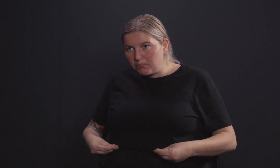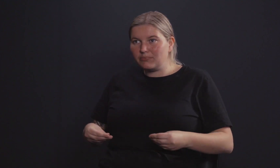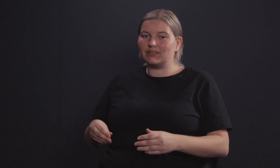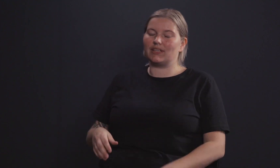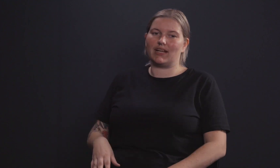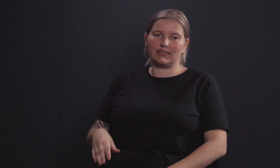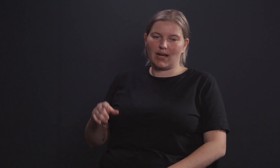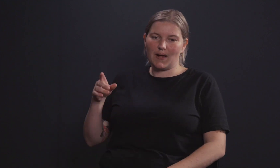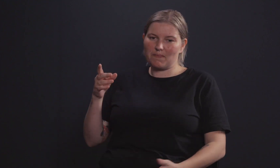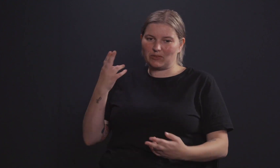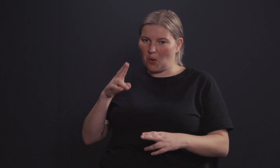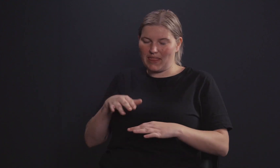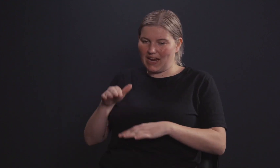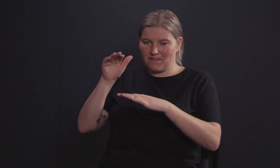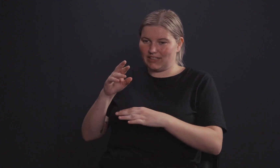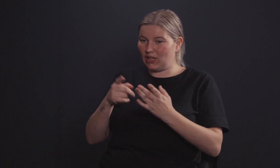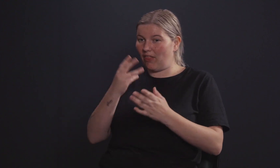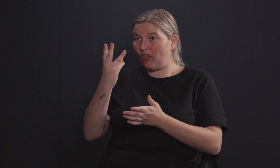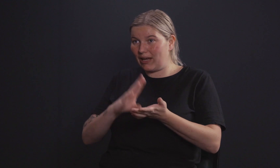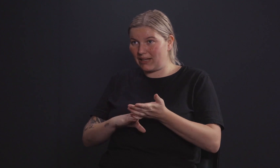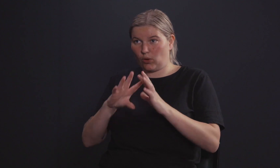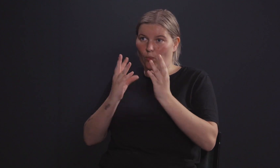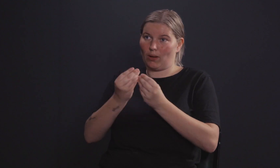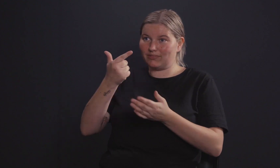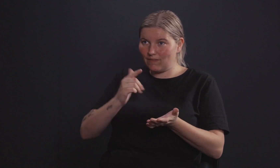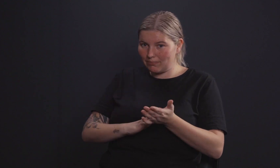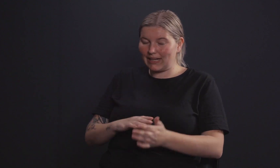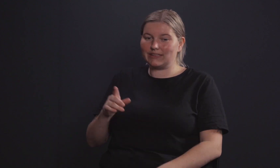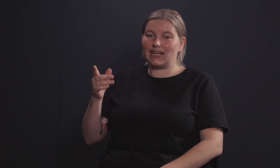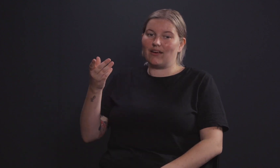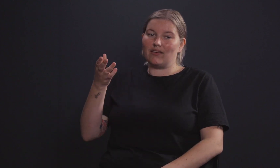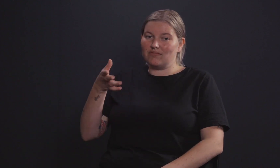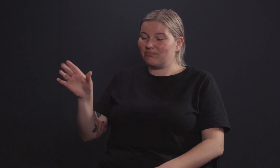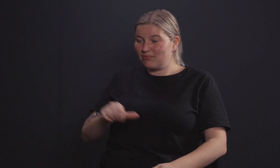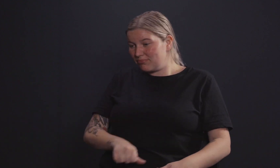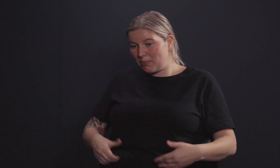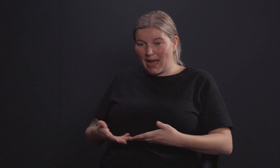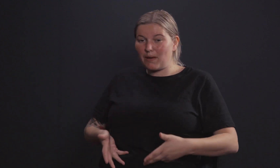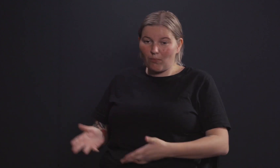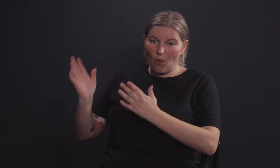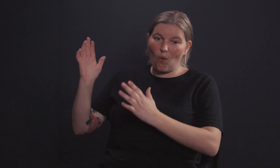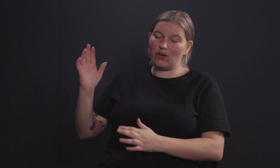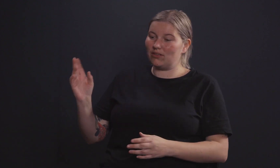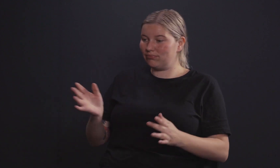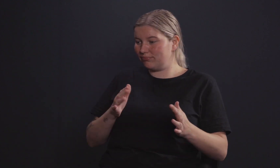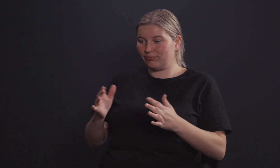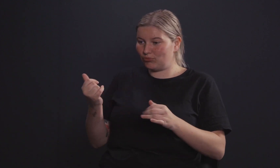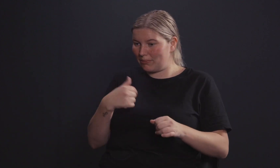collapsed. I died in the lift for another 3 minutes, so all up I was dead for 7 minutes. After that